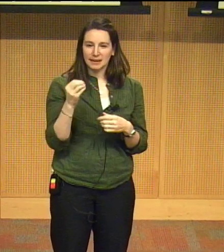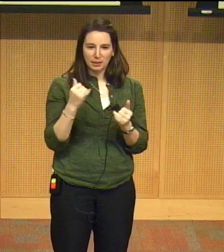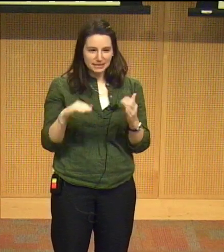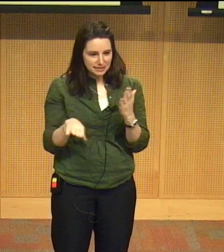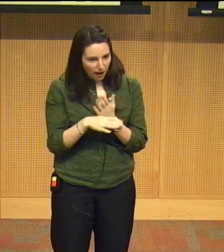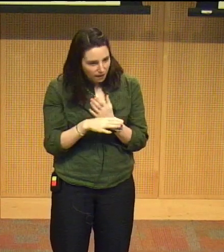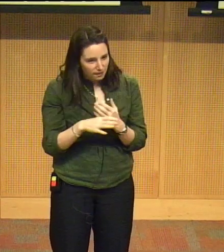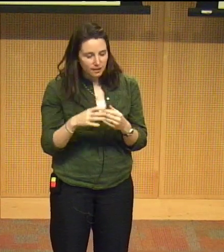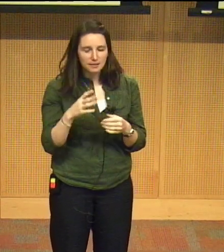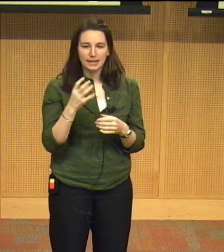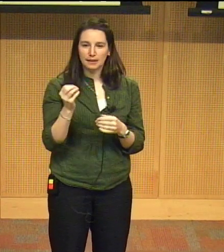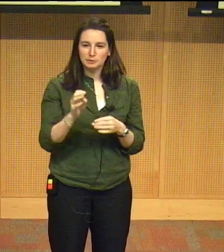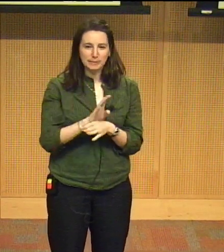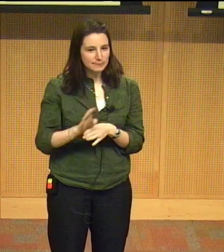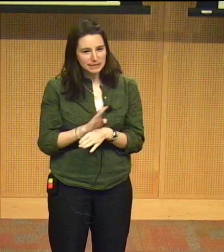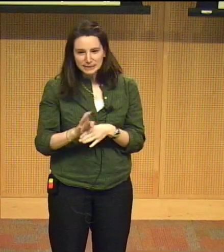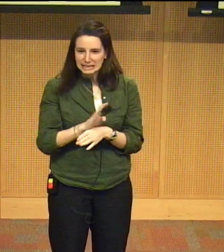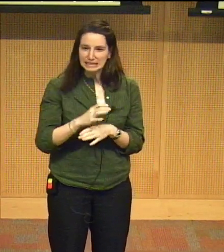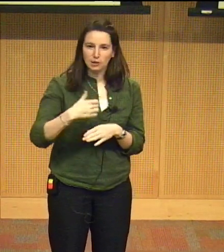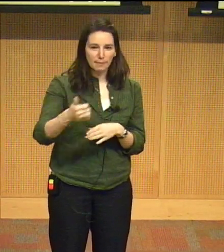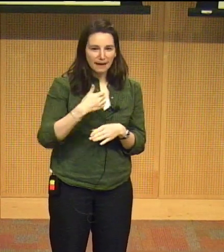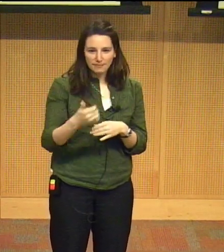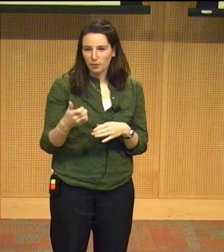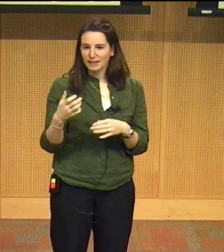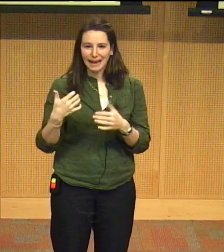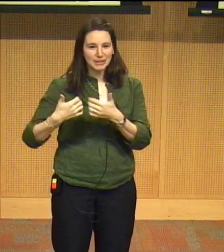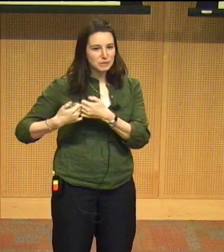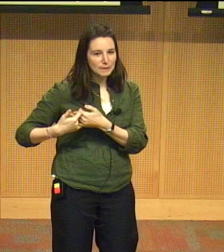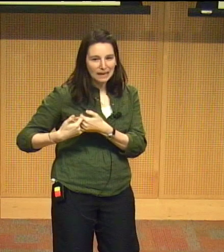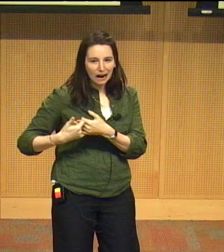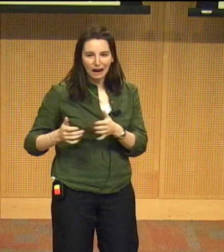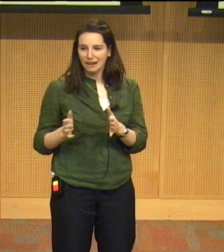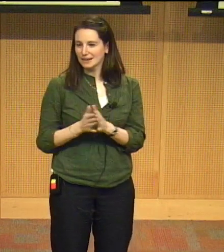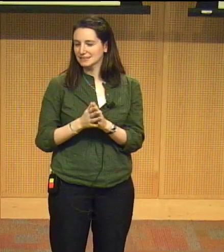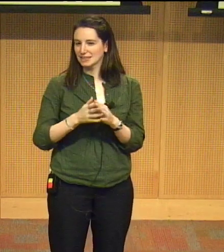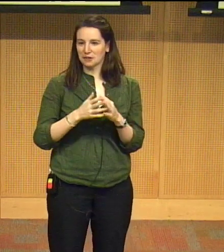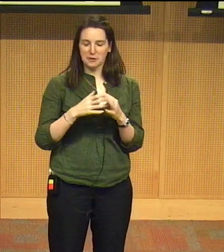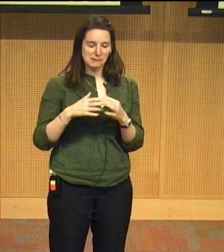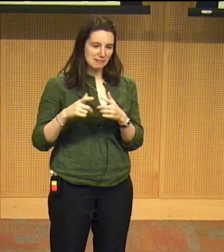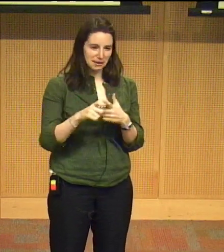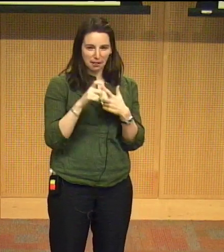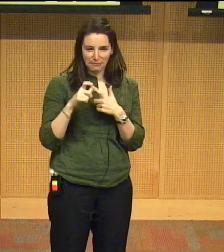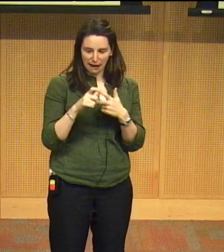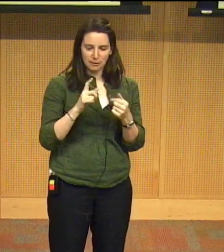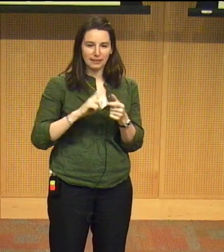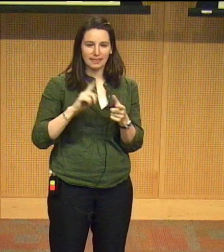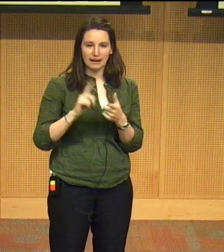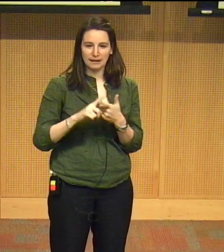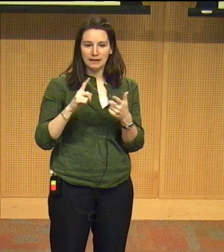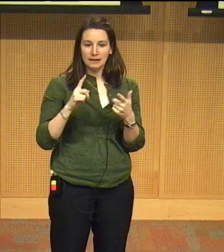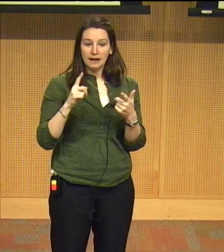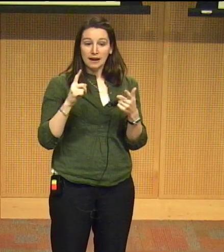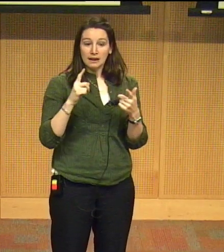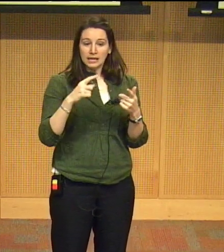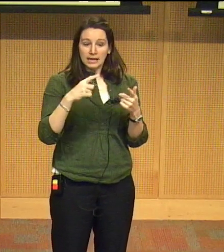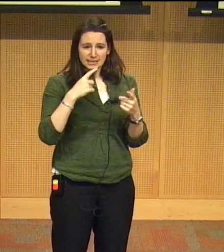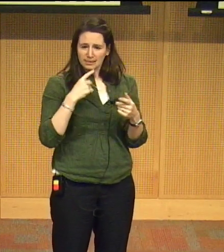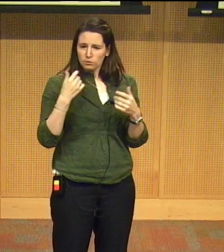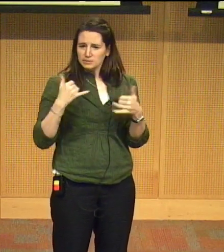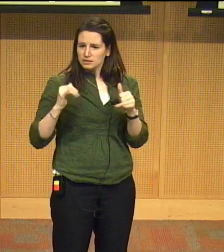played soccer, and I was busy, going back and forth. I had a sweetheart, you know, running all around, and then I said, oh, I'm still gonna